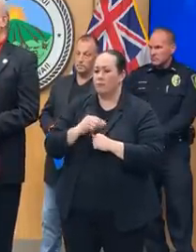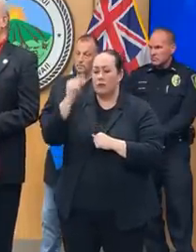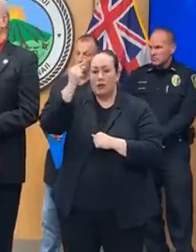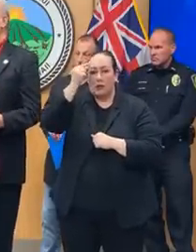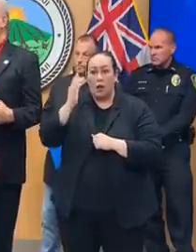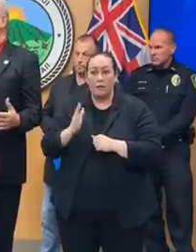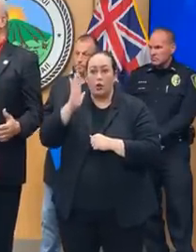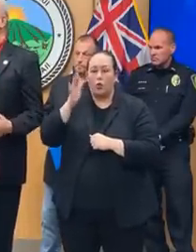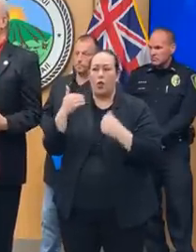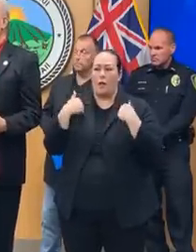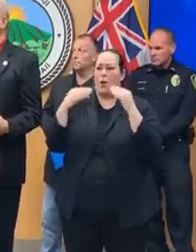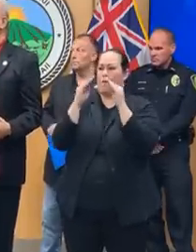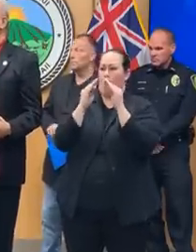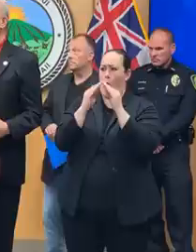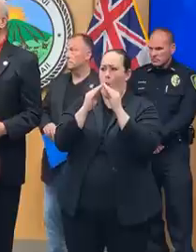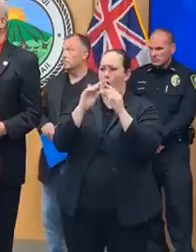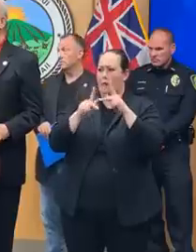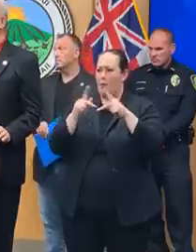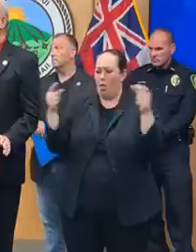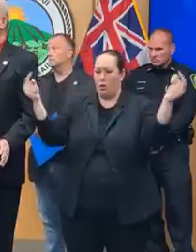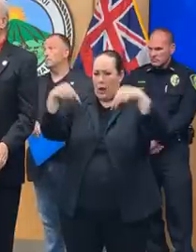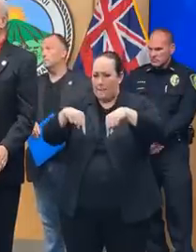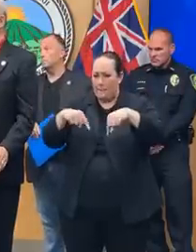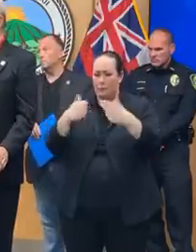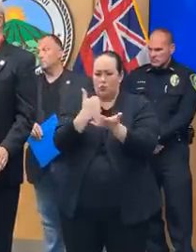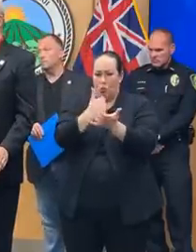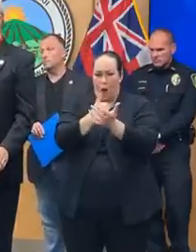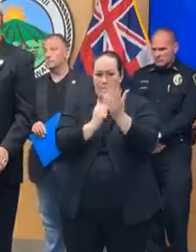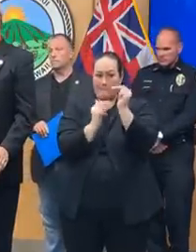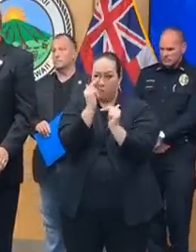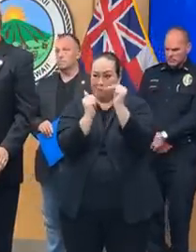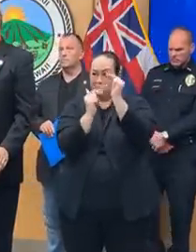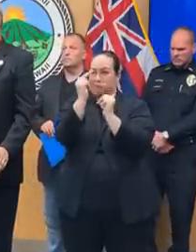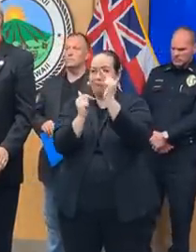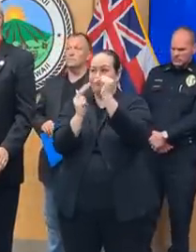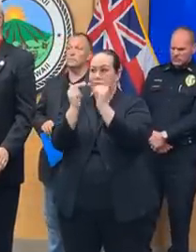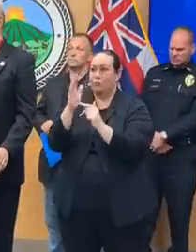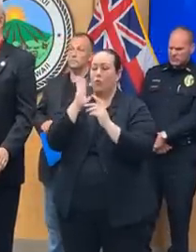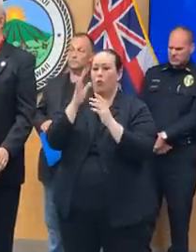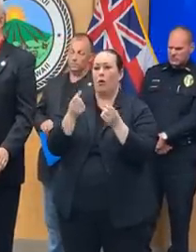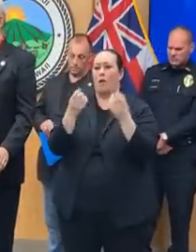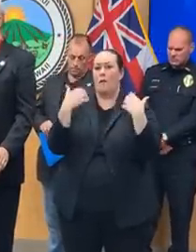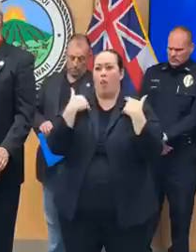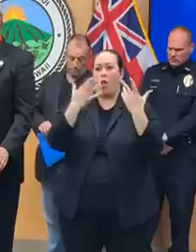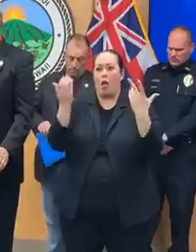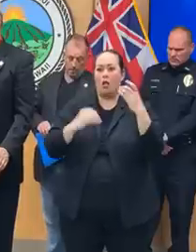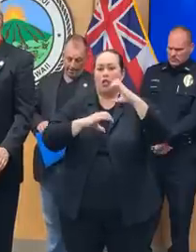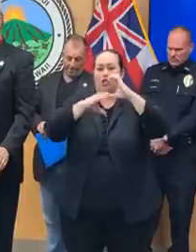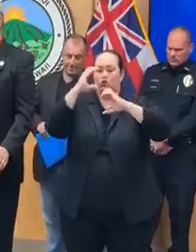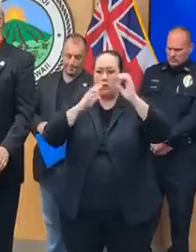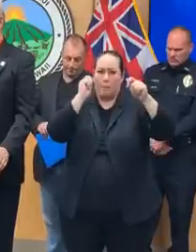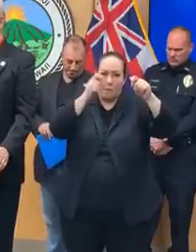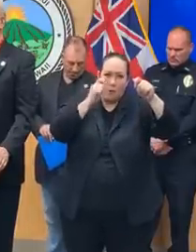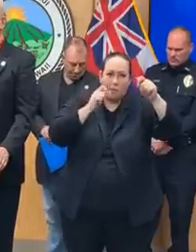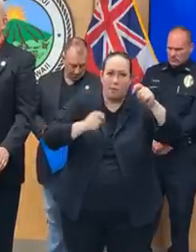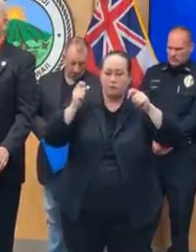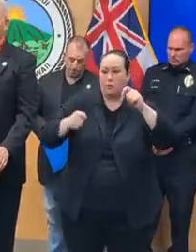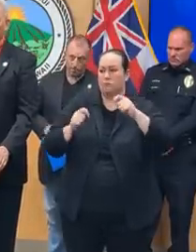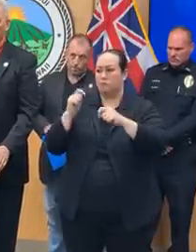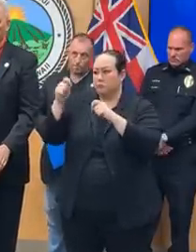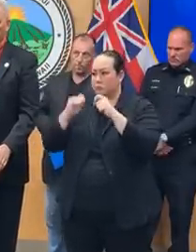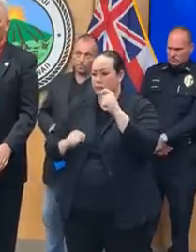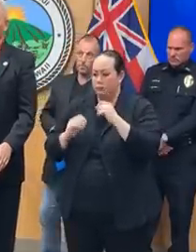more folks come here to help us rebuild, and that's going to require a lot of work with construction companies, contractors, and